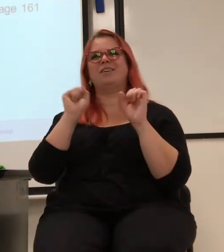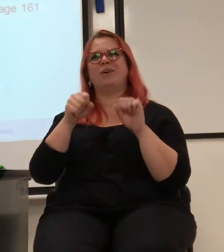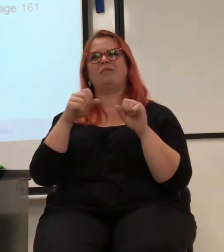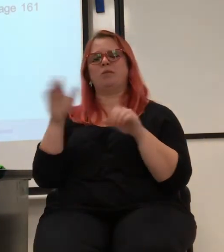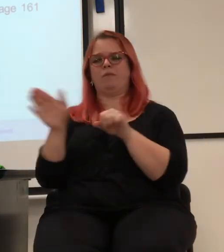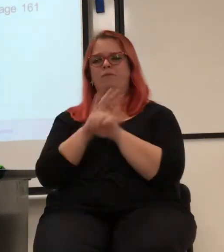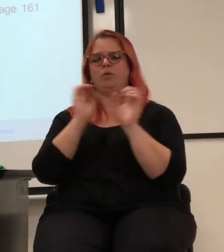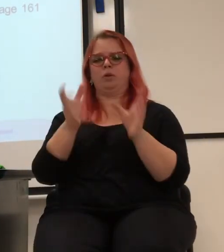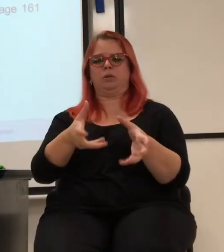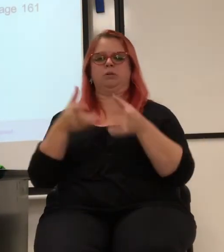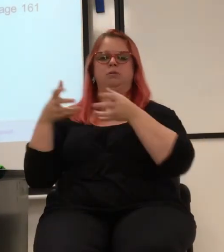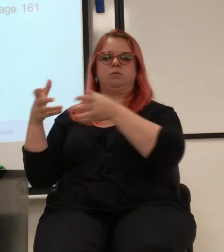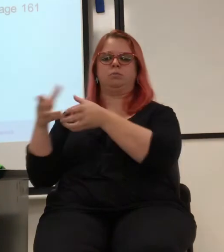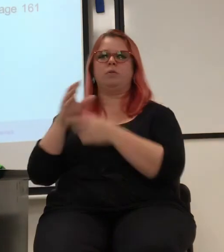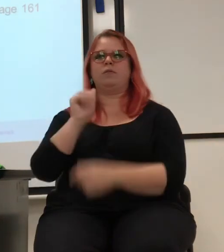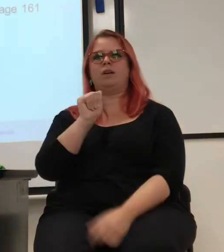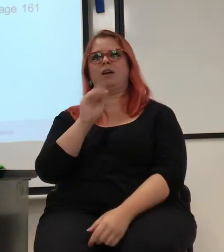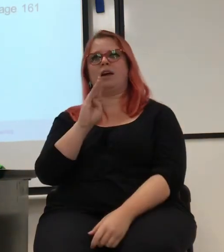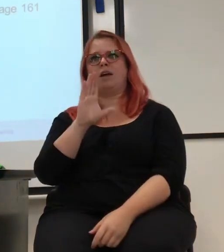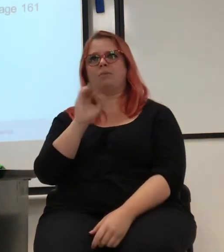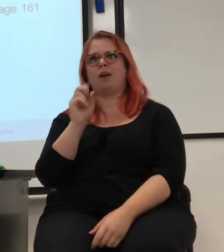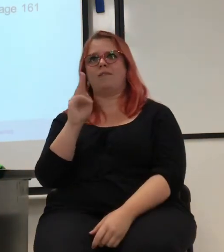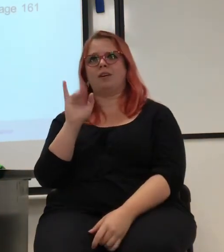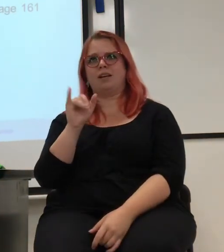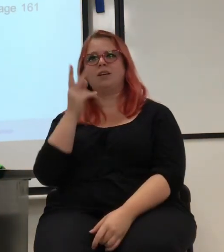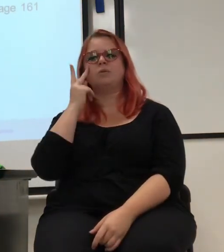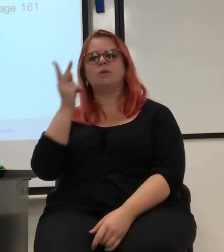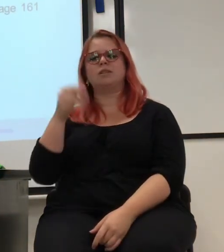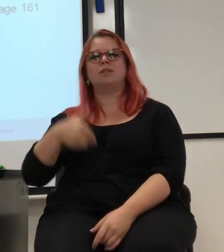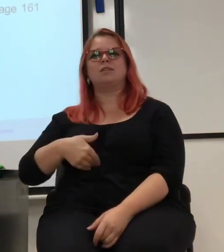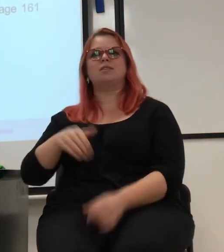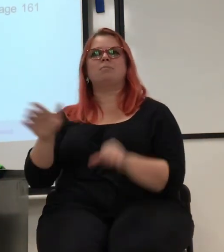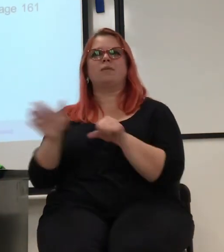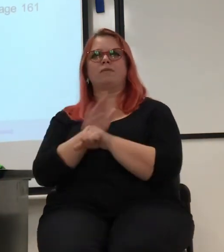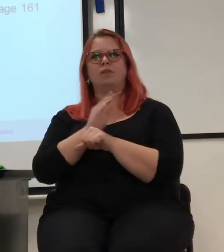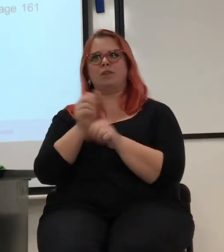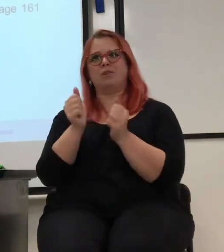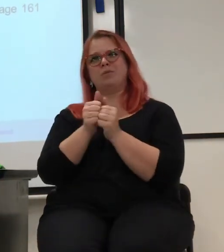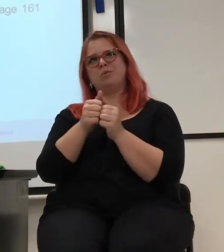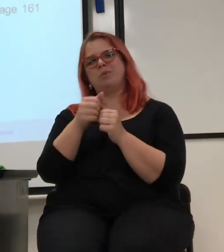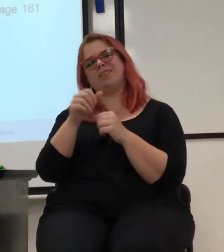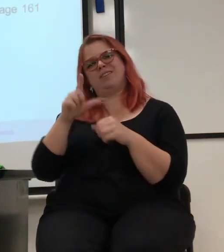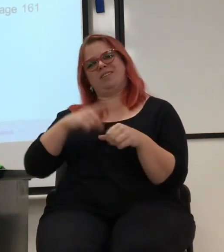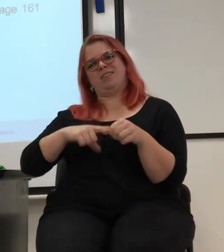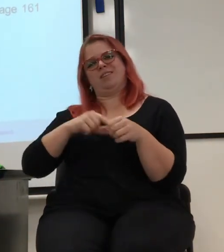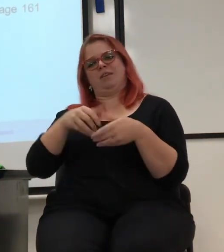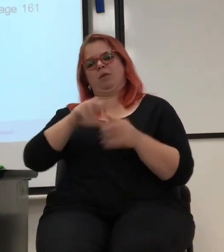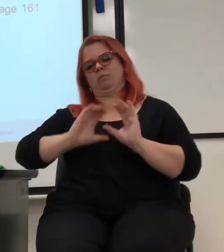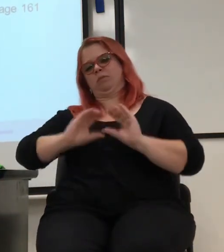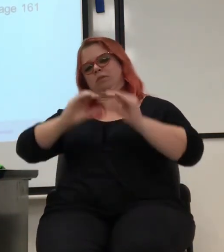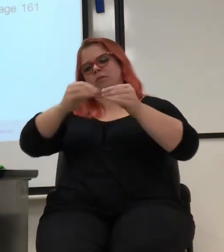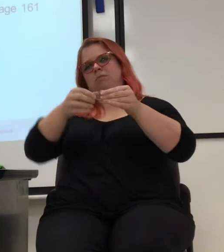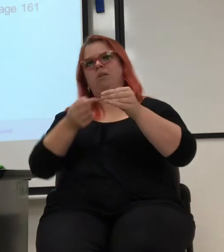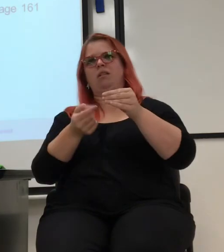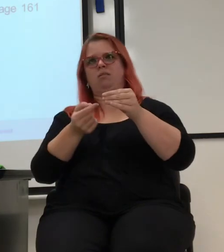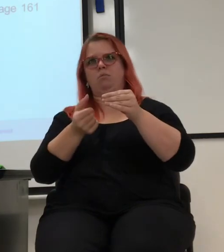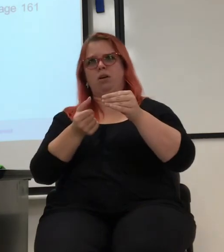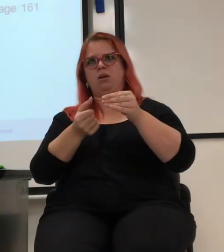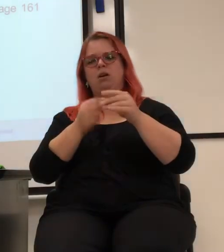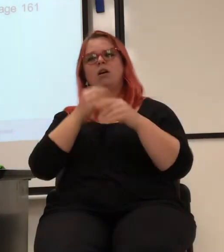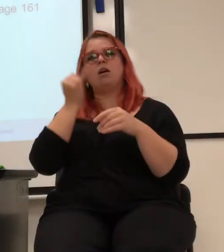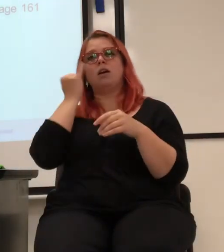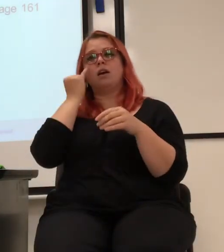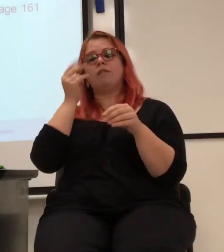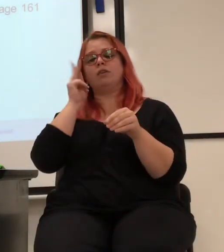see a full view of the stomach with the liver kind of retracted back. if you take a peek behind